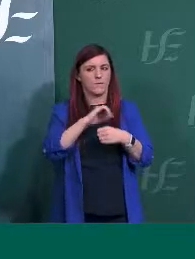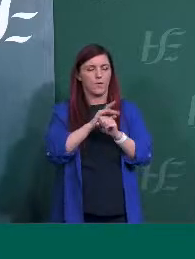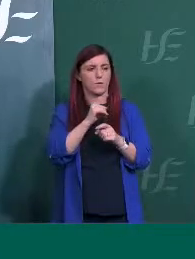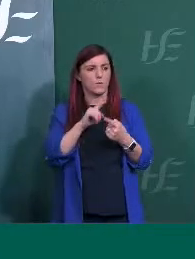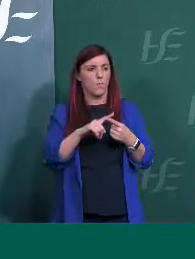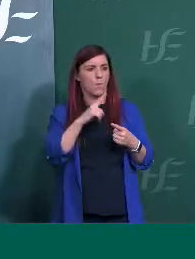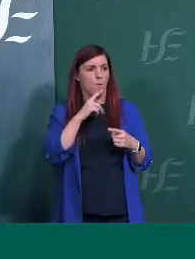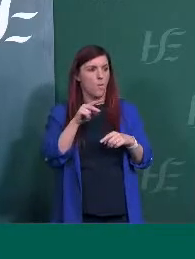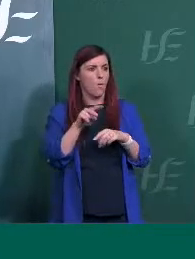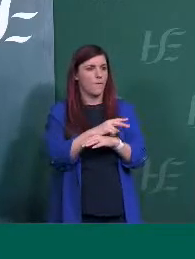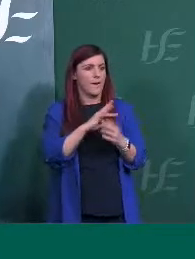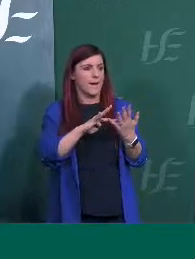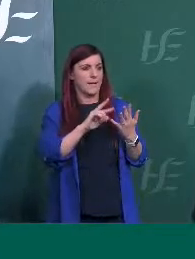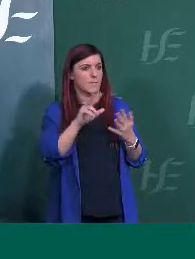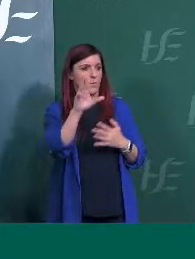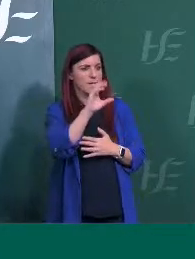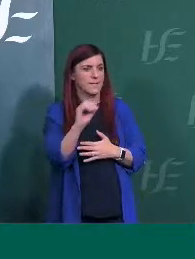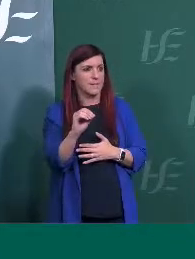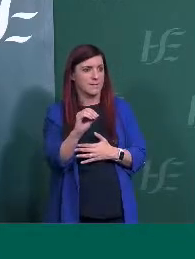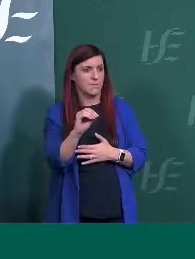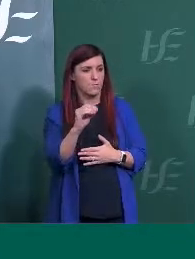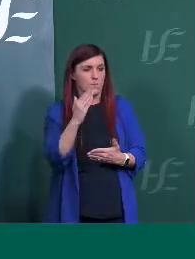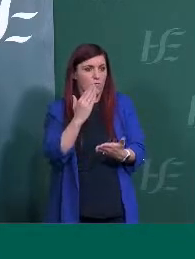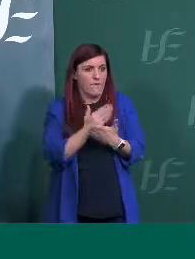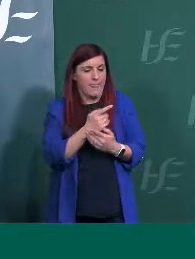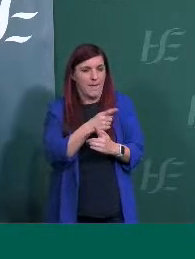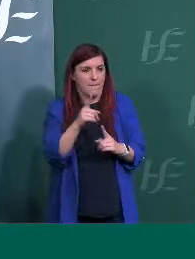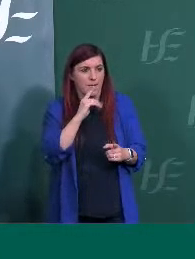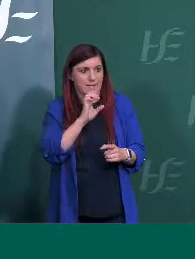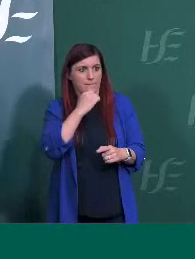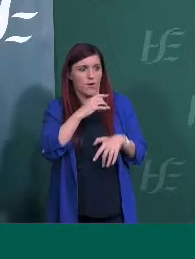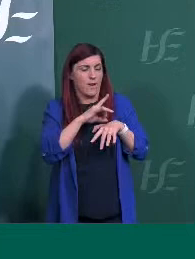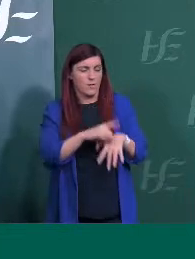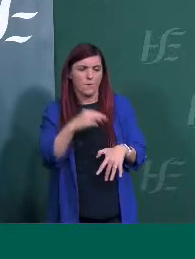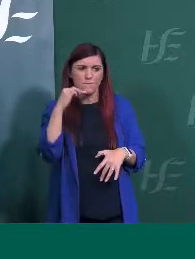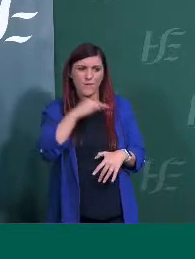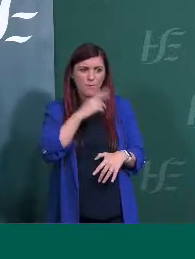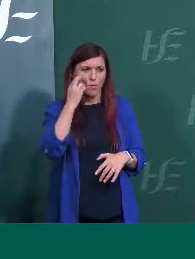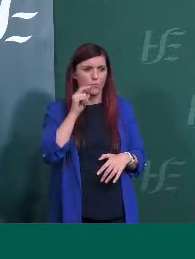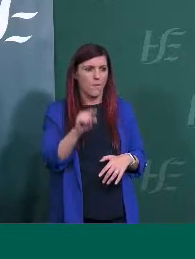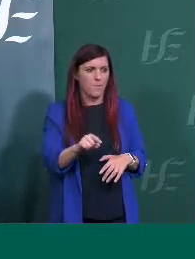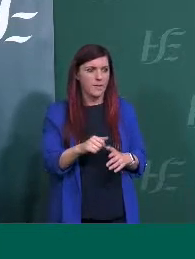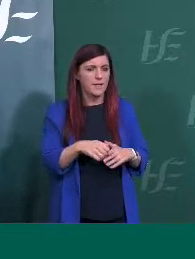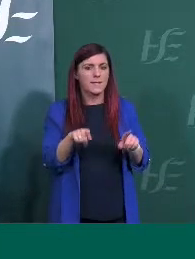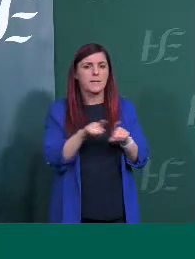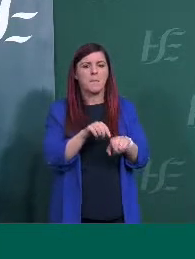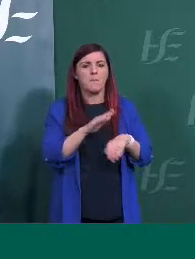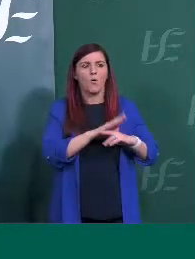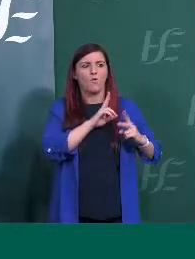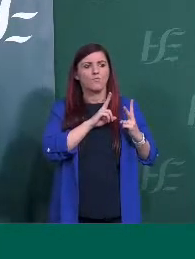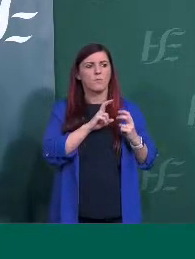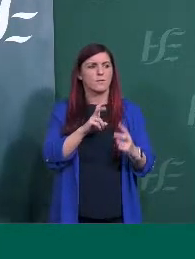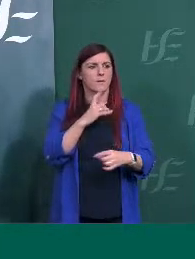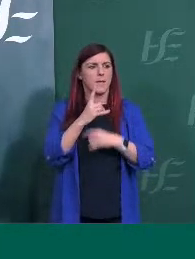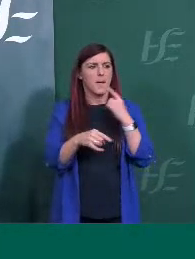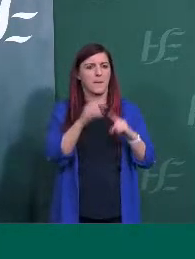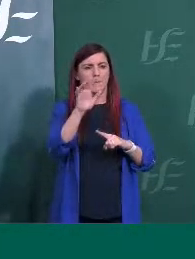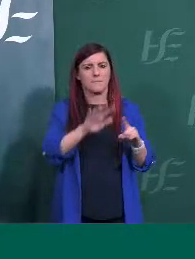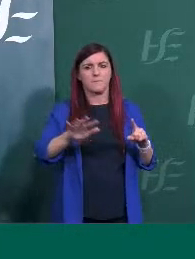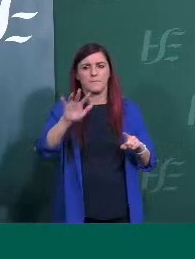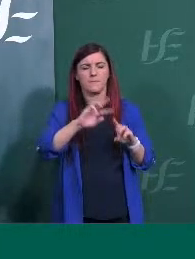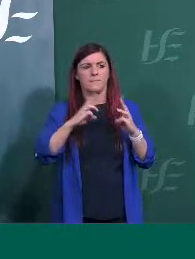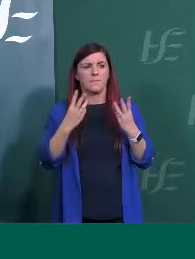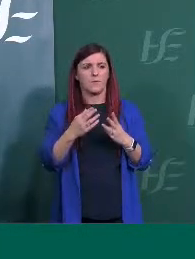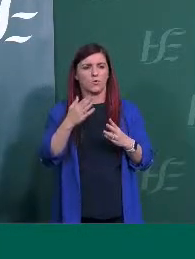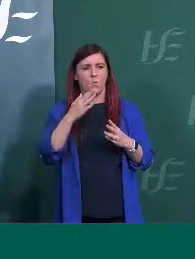in preventing COVID-related death. And that's why this booster program is so important for vulnerable people. And there's further studies which have shown this waning